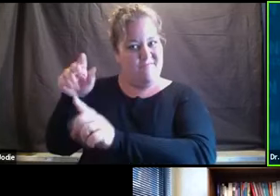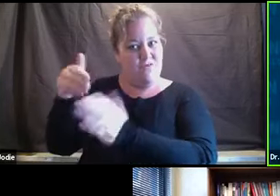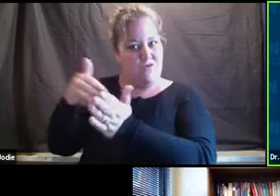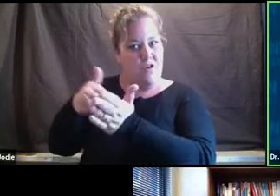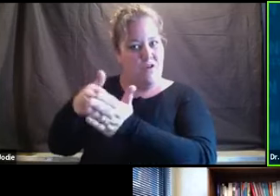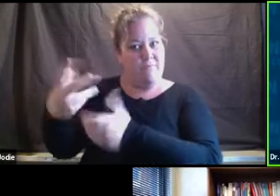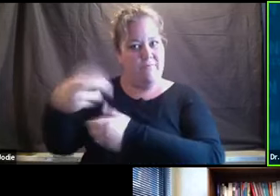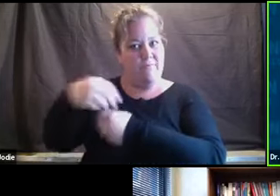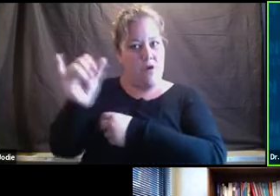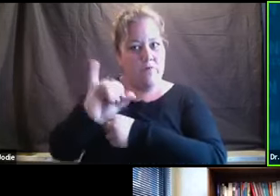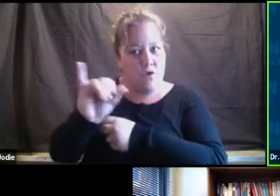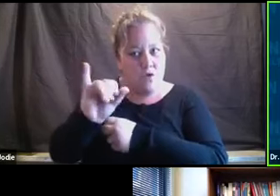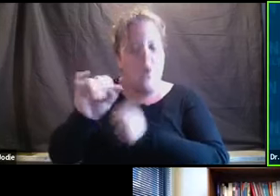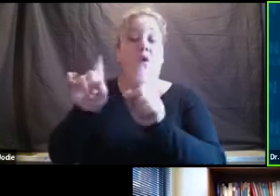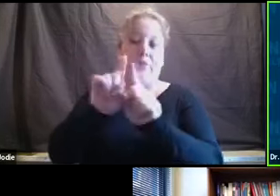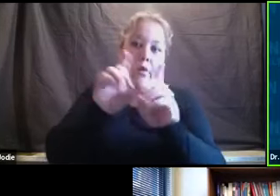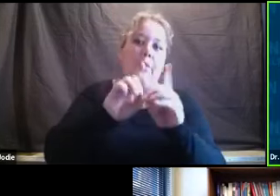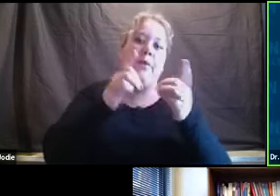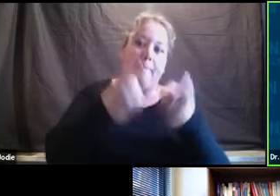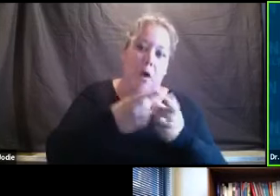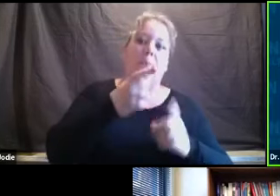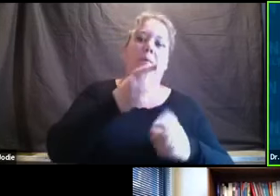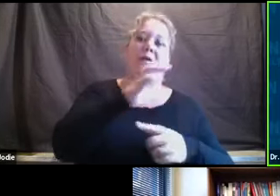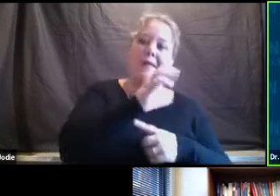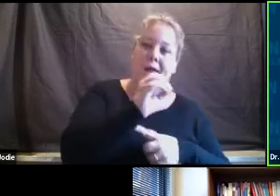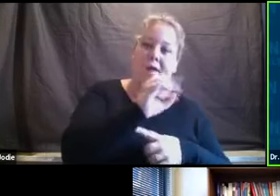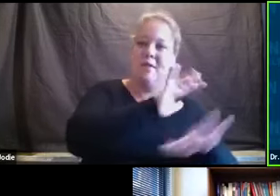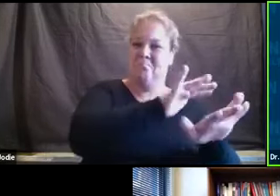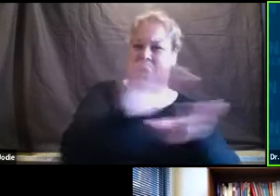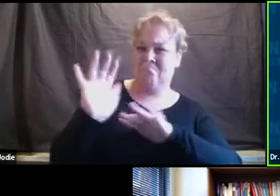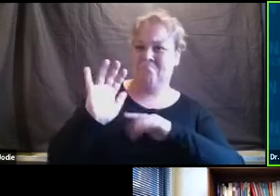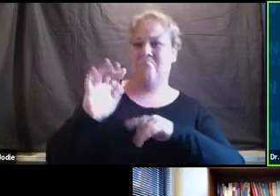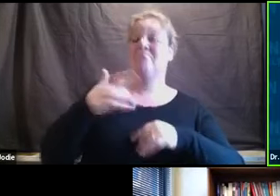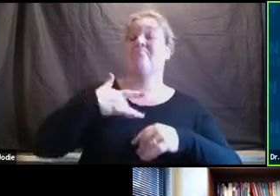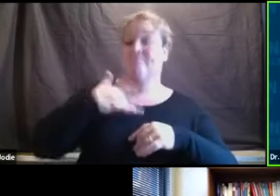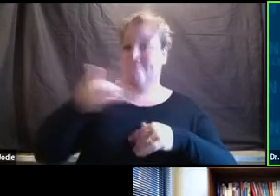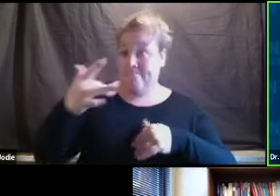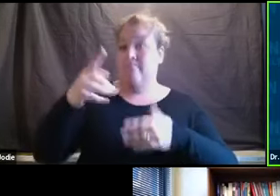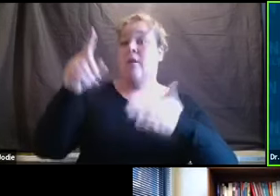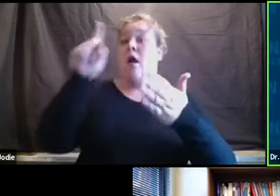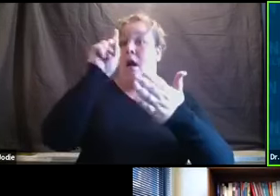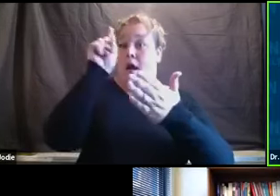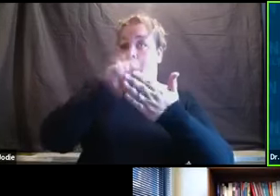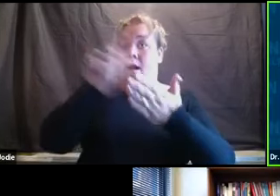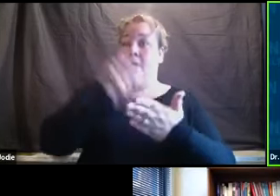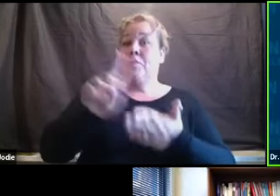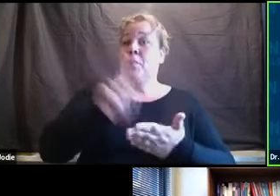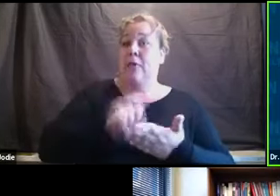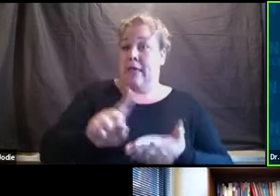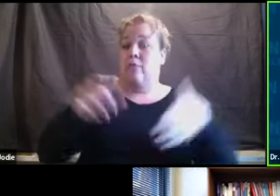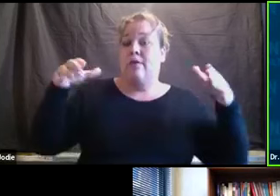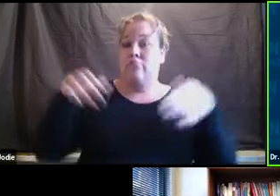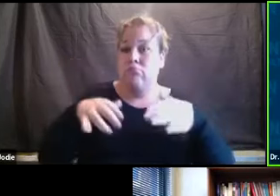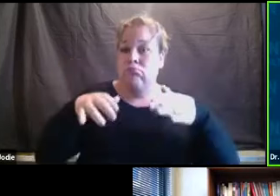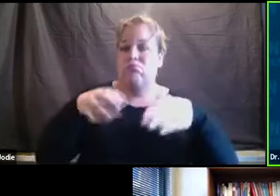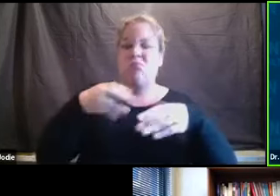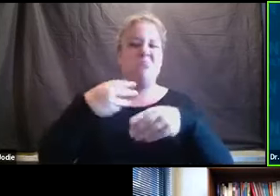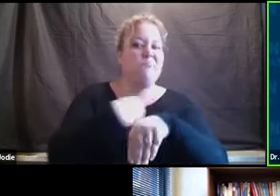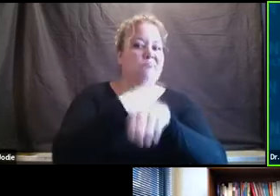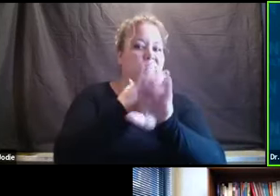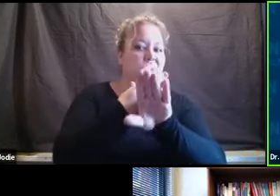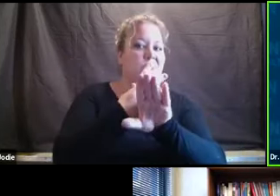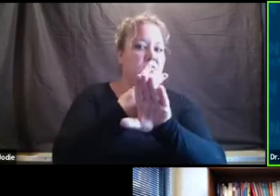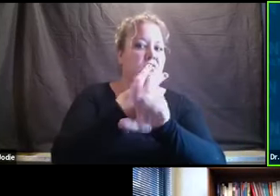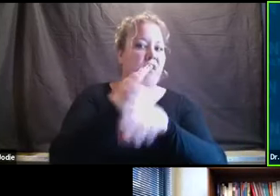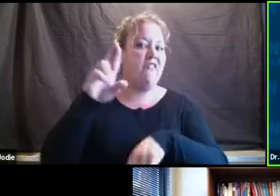of Health. This group meets together weekly, virtually. It's very collaborative. So together, this group, we share and